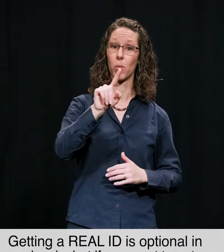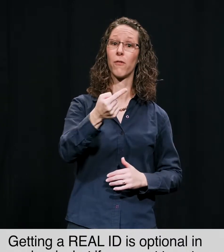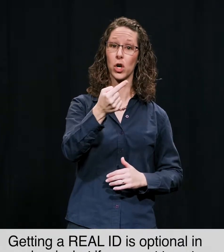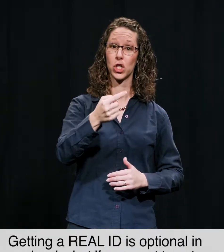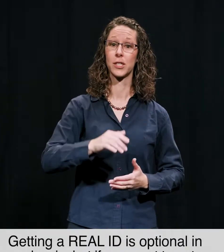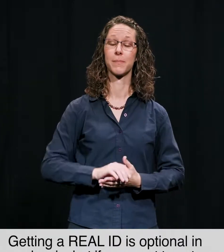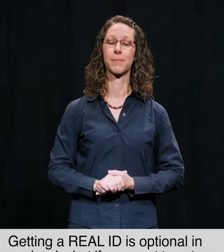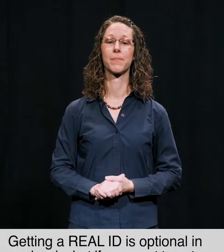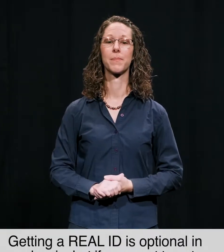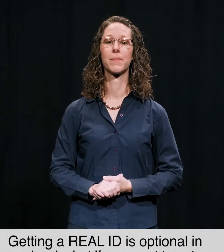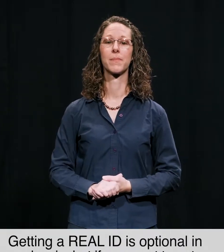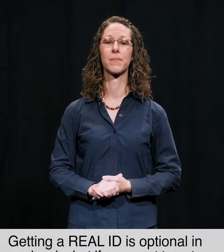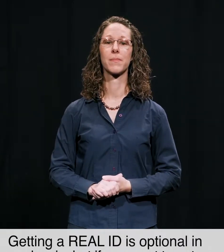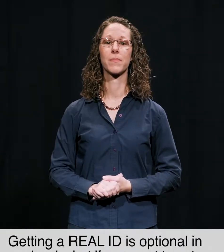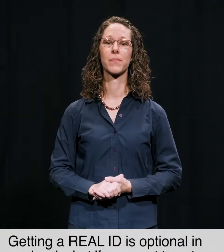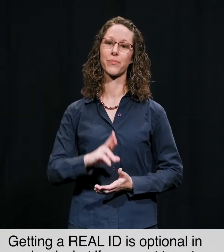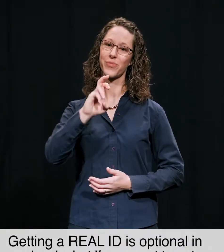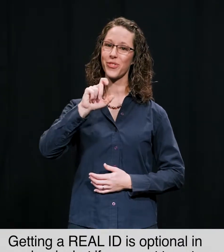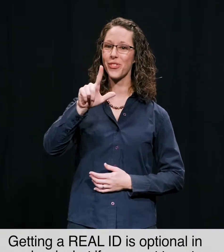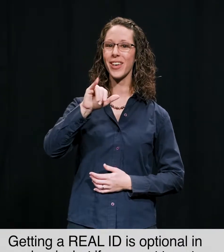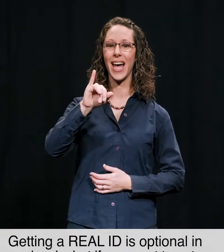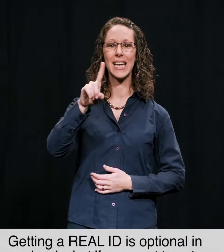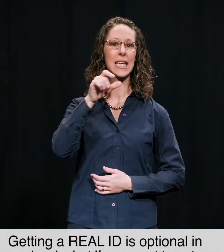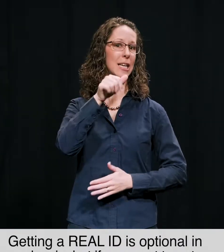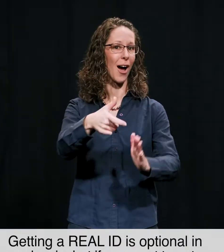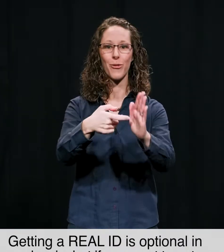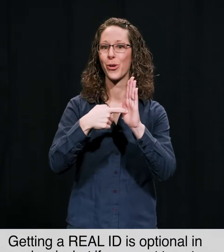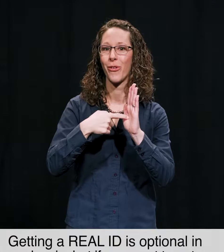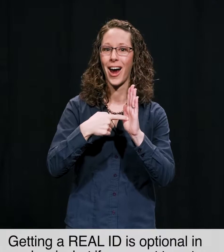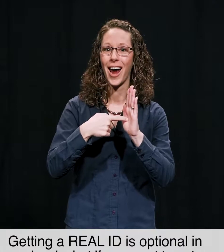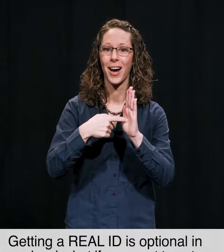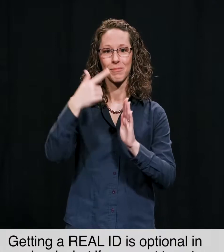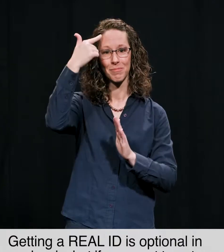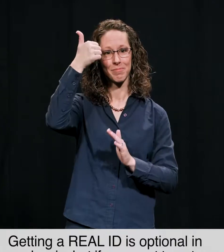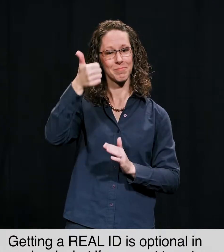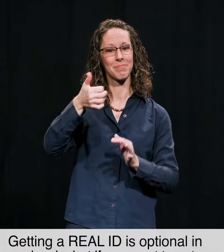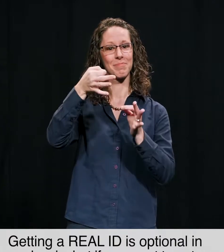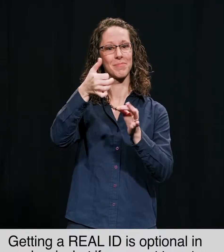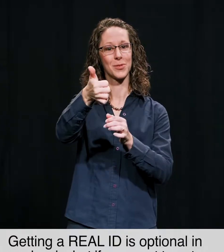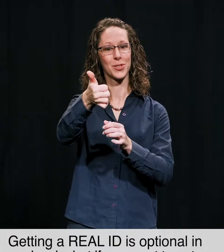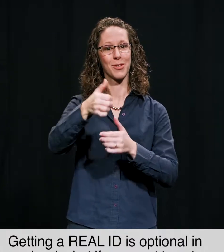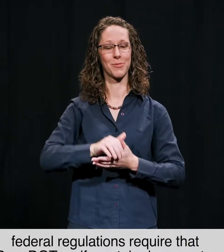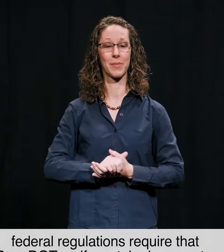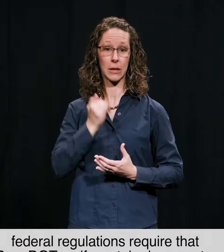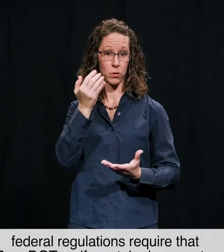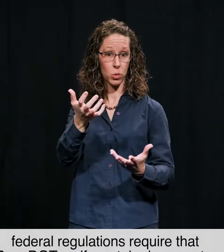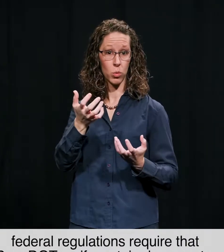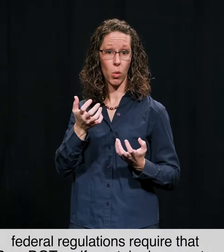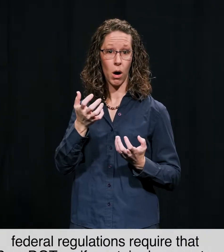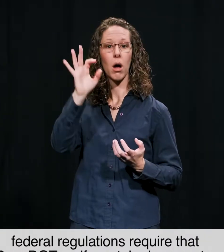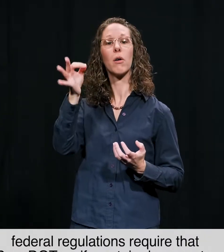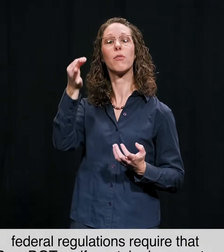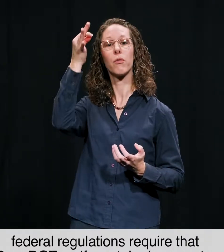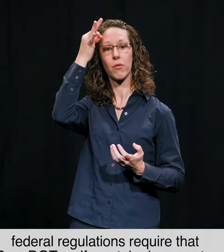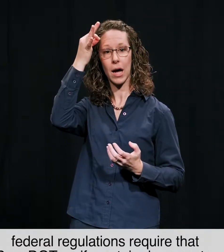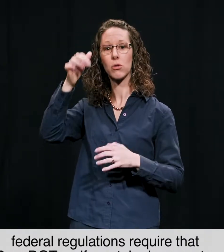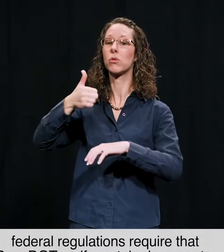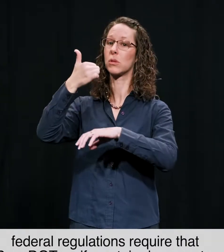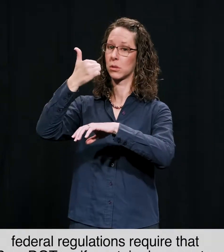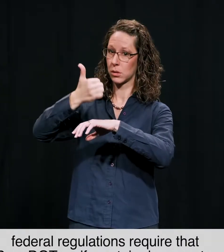Getting a Real ID is optional in Pennsylvania, but if you want to get one, federal regulations require that